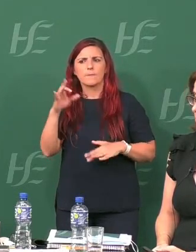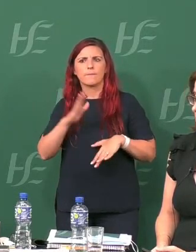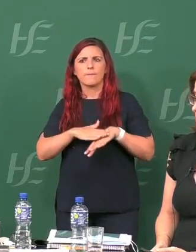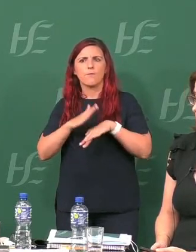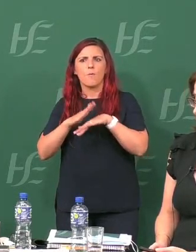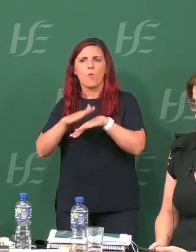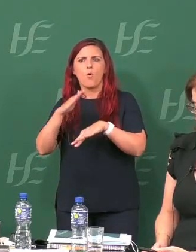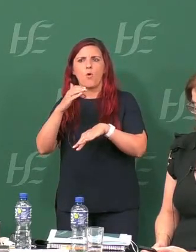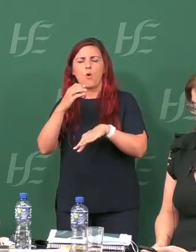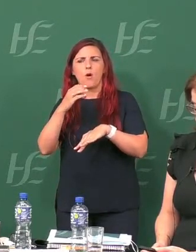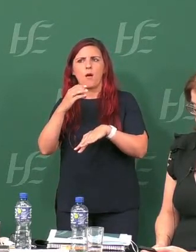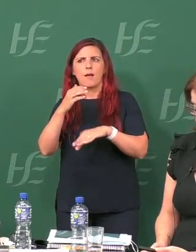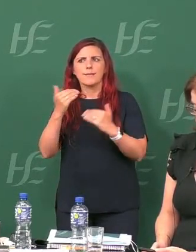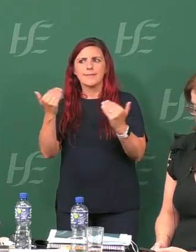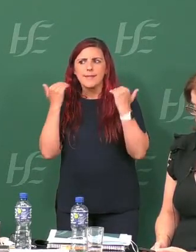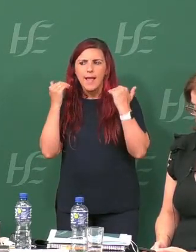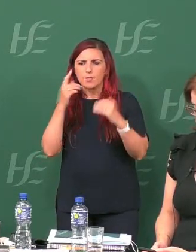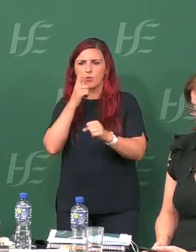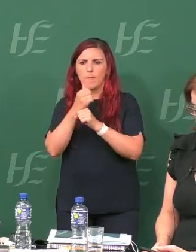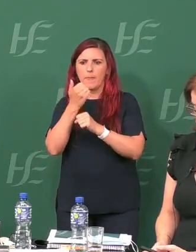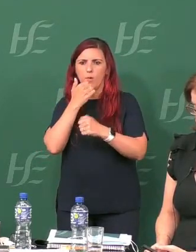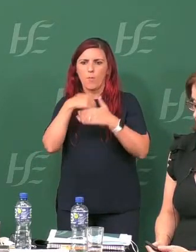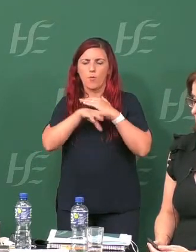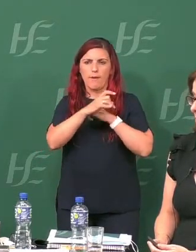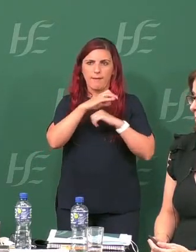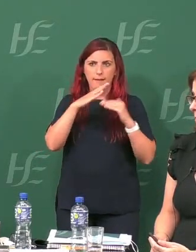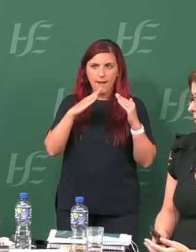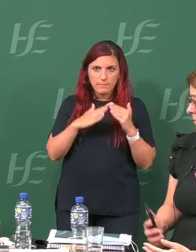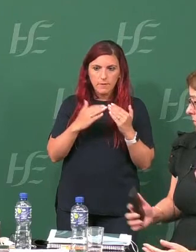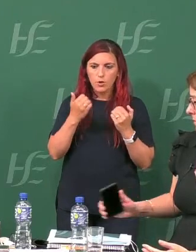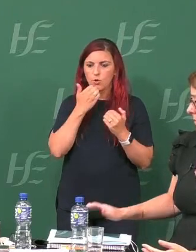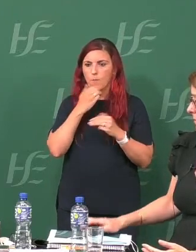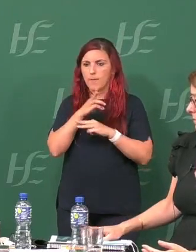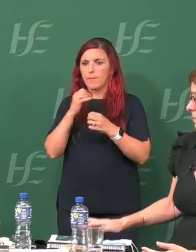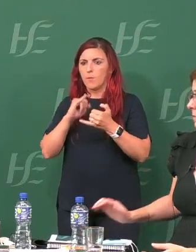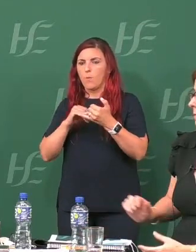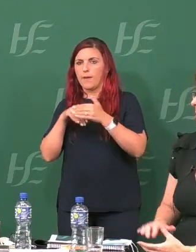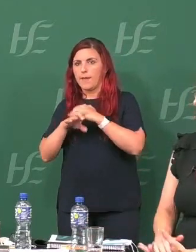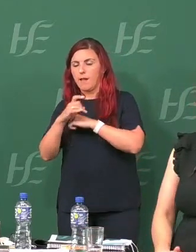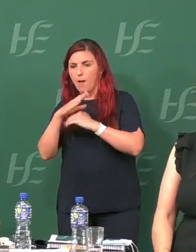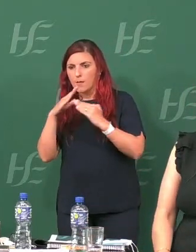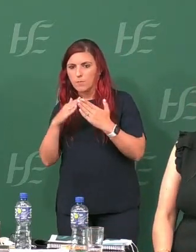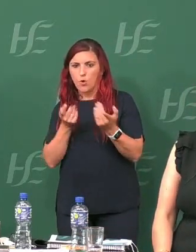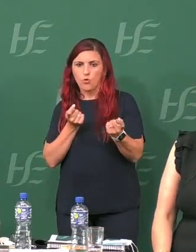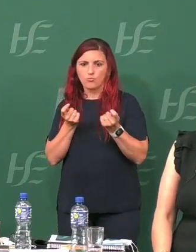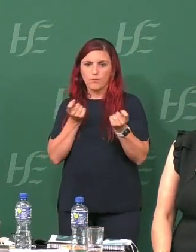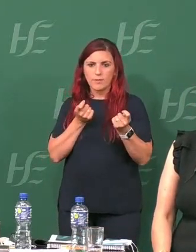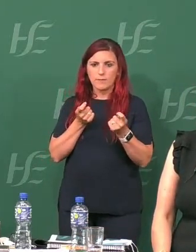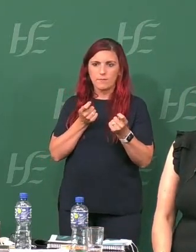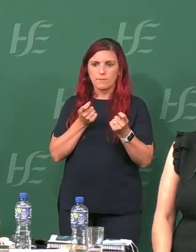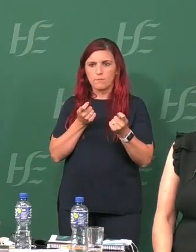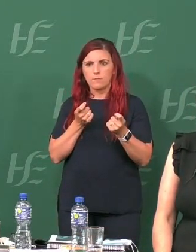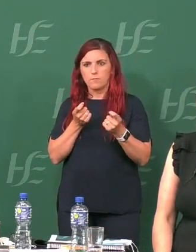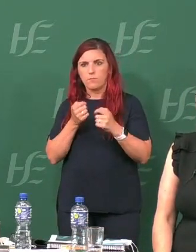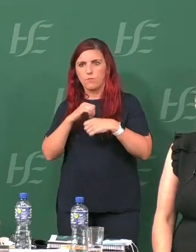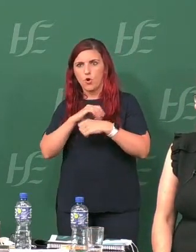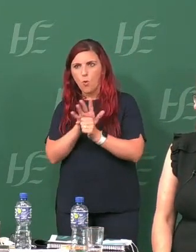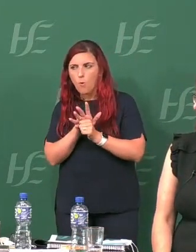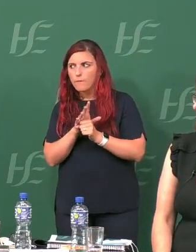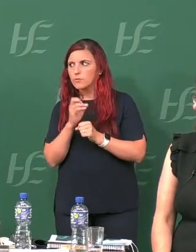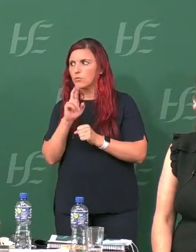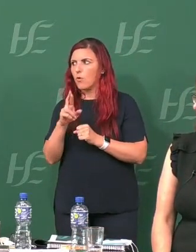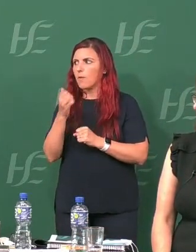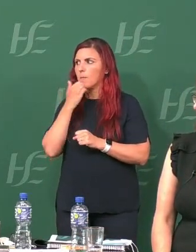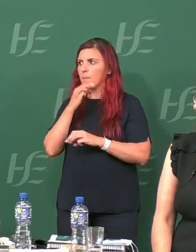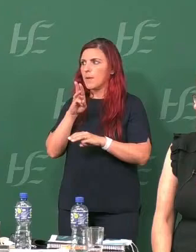hospital admissions, looking for the number of people who are hospitalised who are being treated specifically for COVID rather than the number of patients